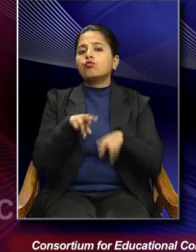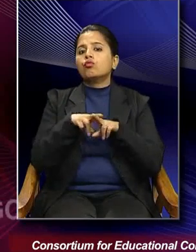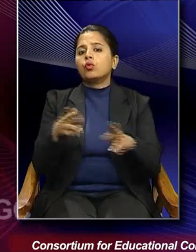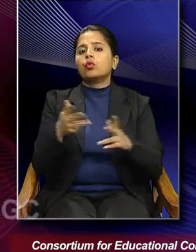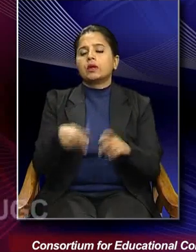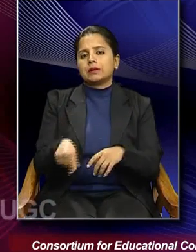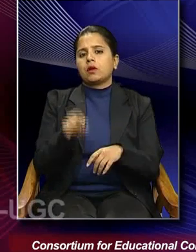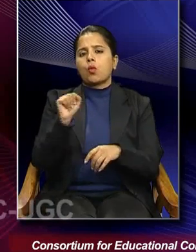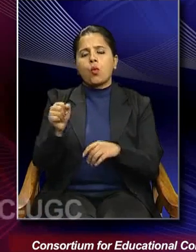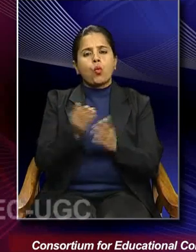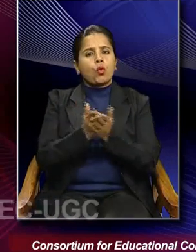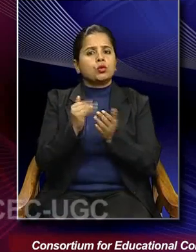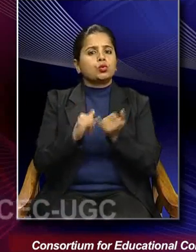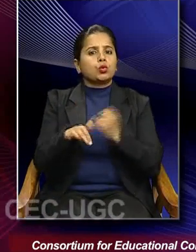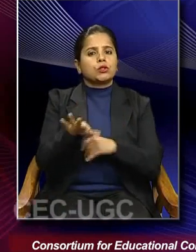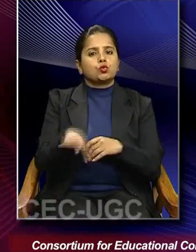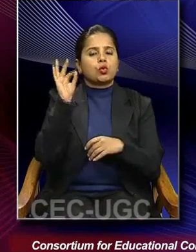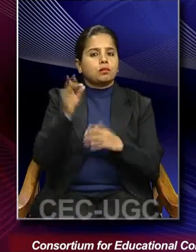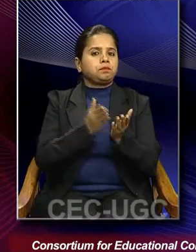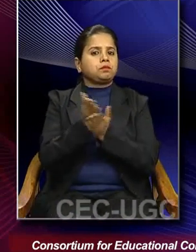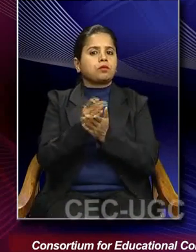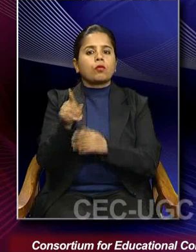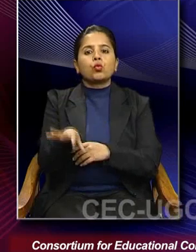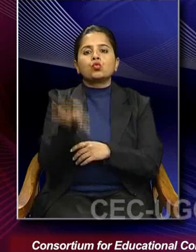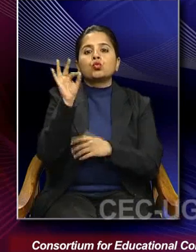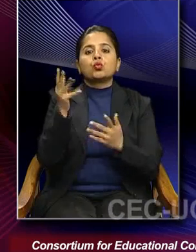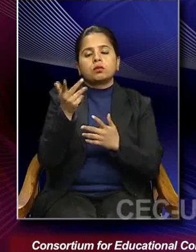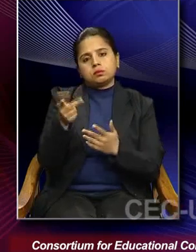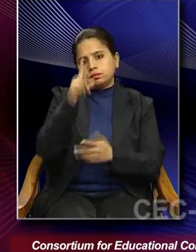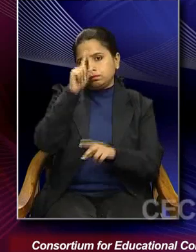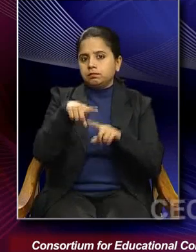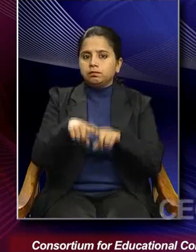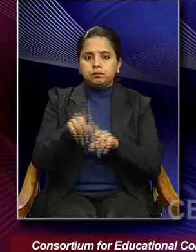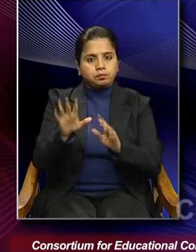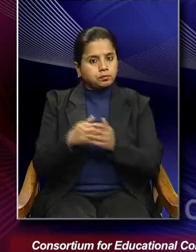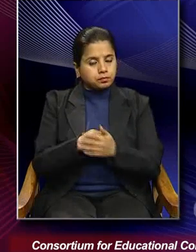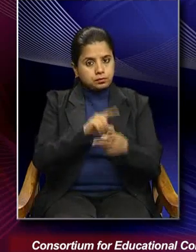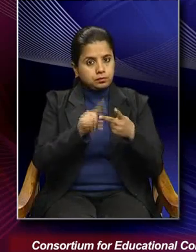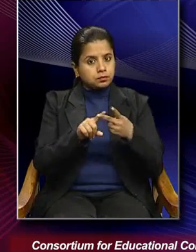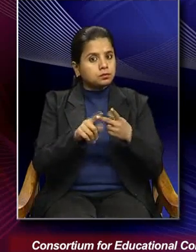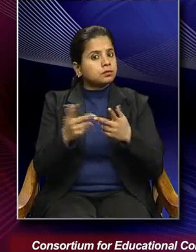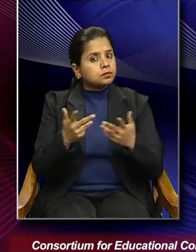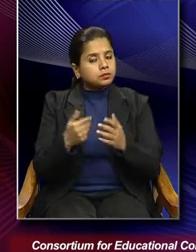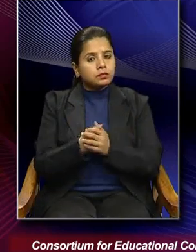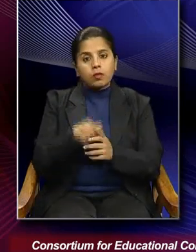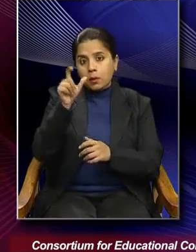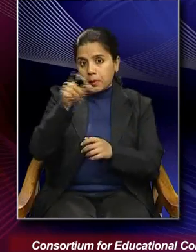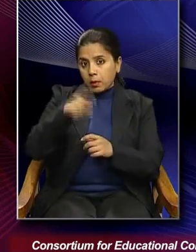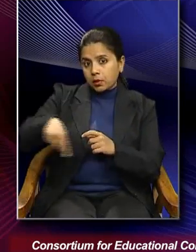the type of social choice mechanism you have selected. Secondly, on the type of